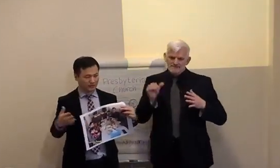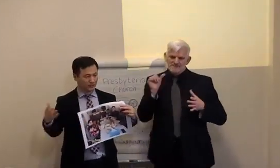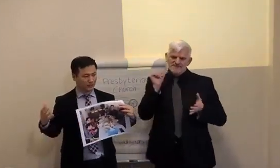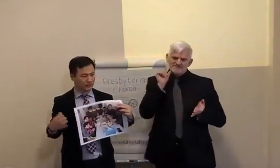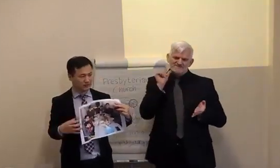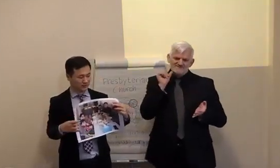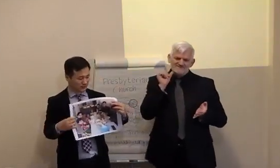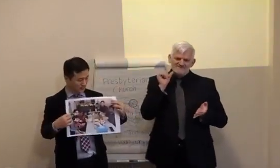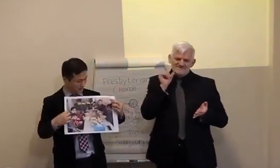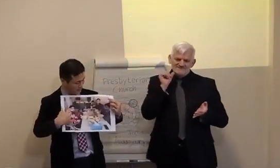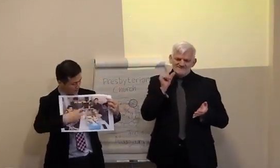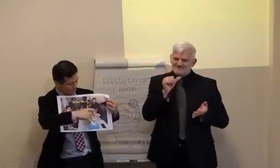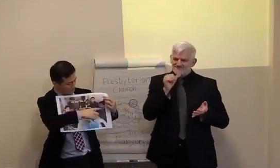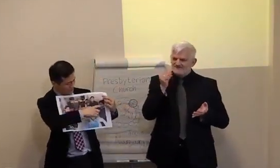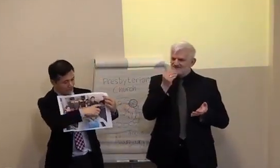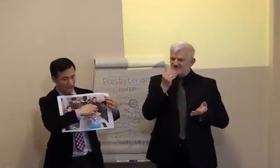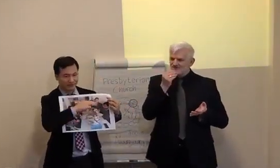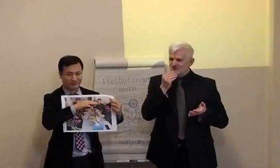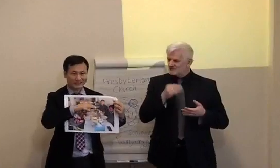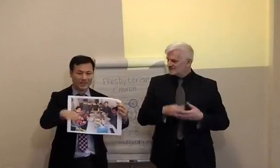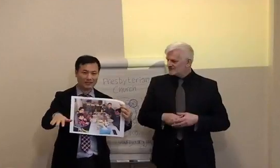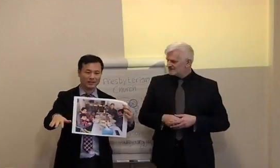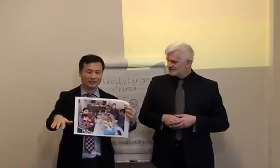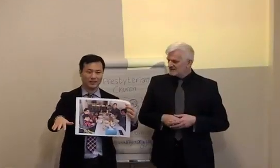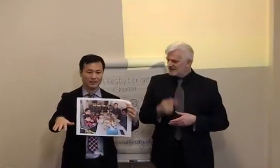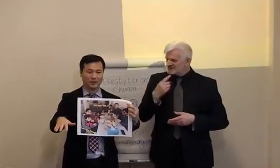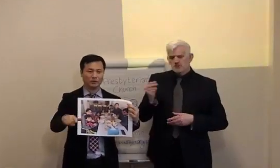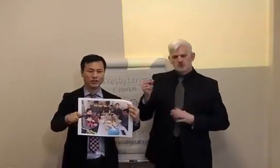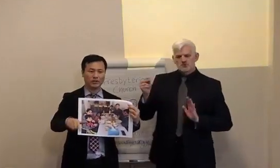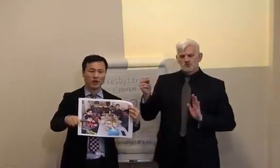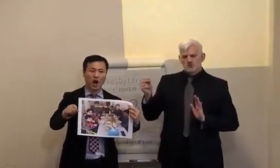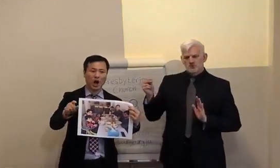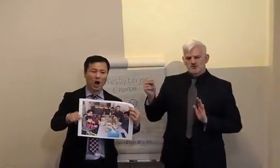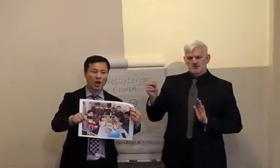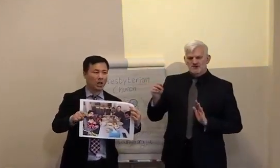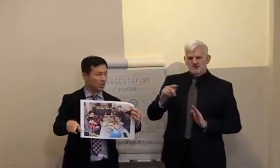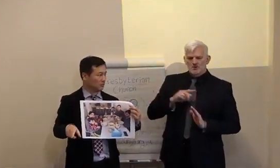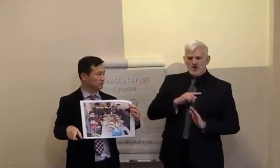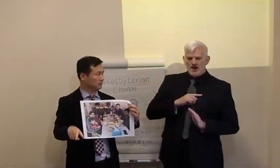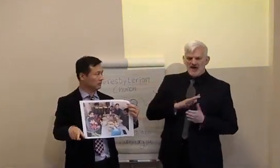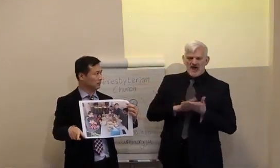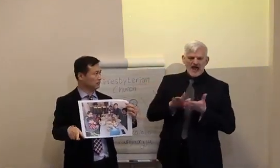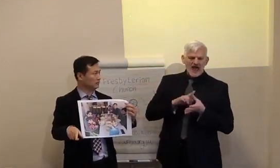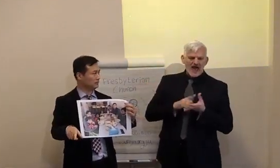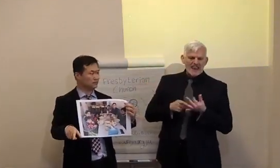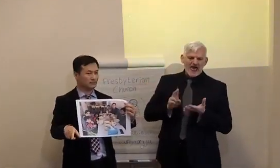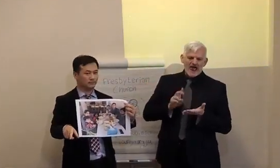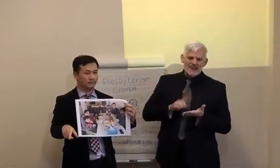food, but he rejected it because it's not halal.